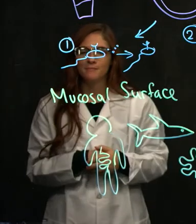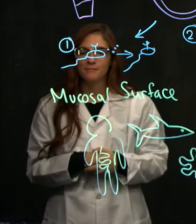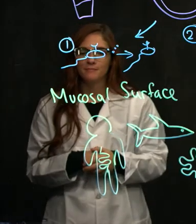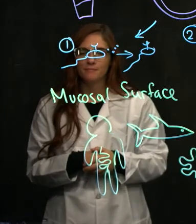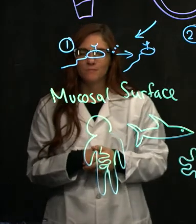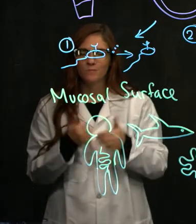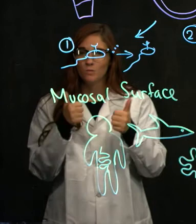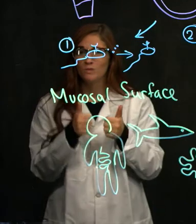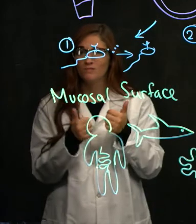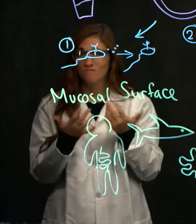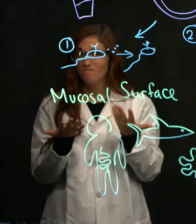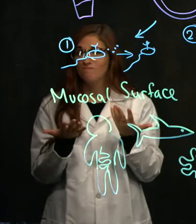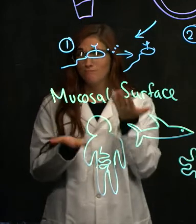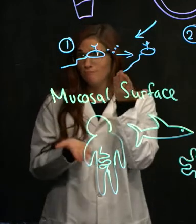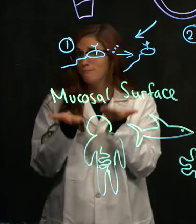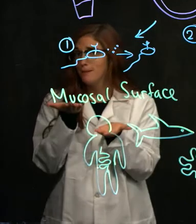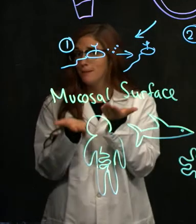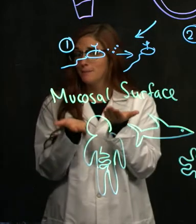which might